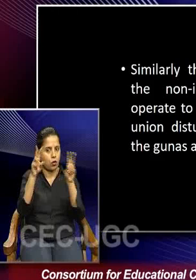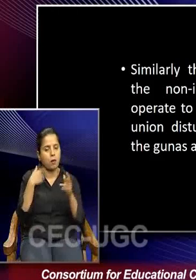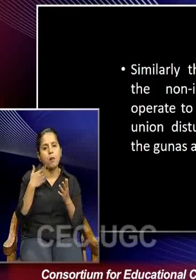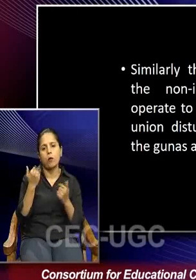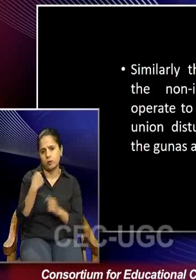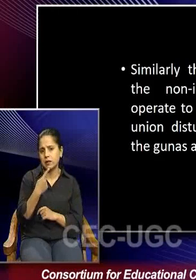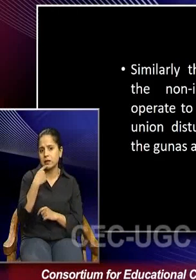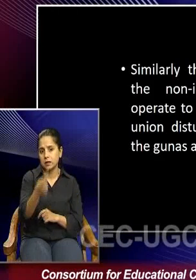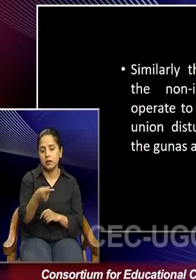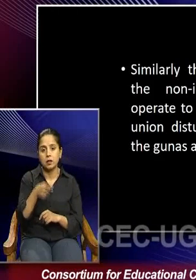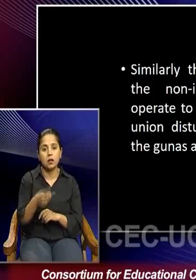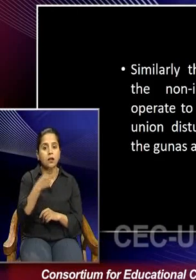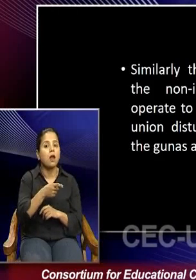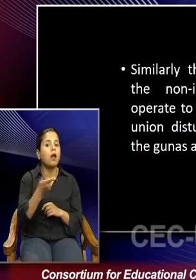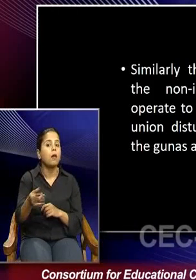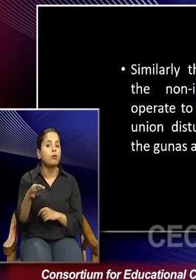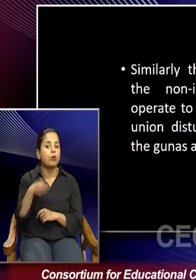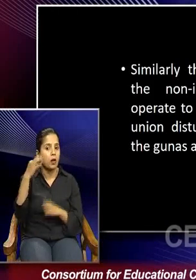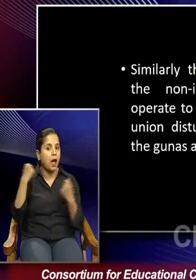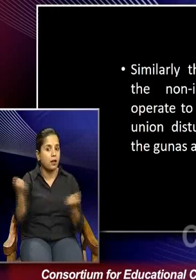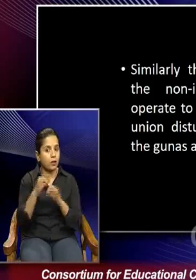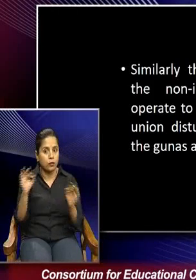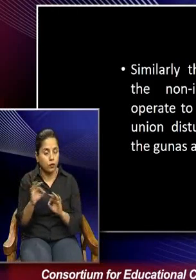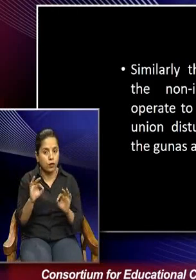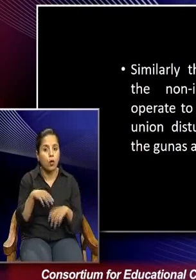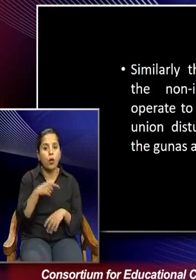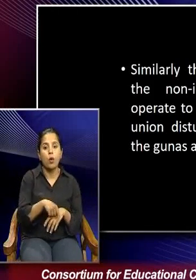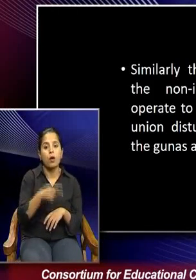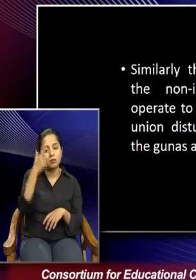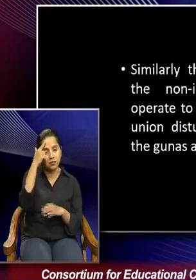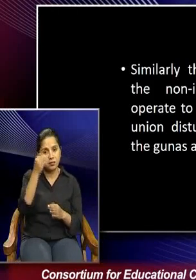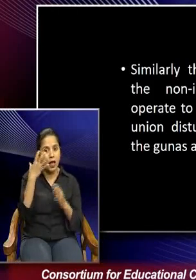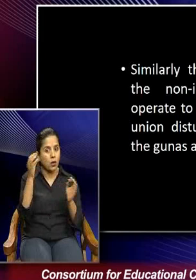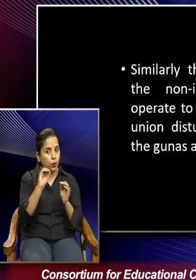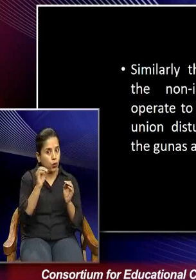that inactive Purush and non-intelligent Prakriti